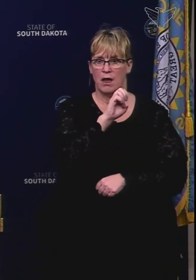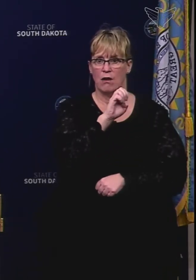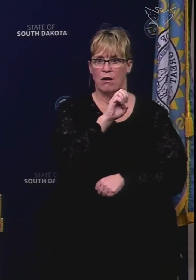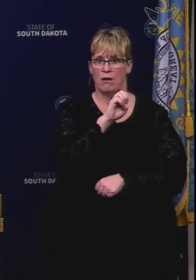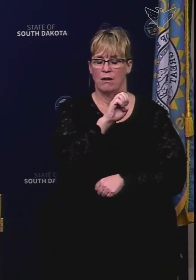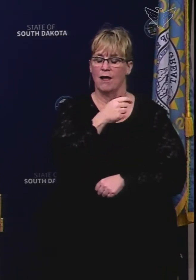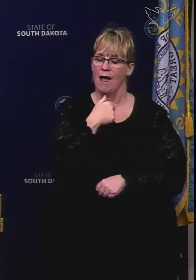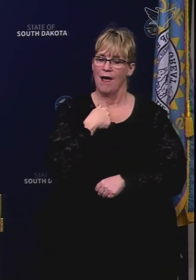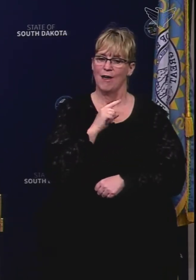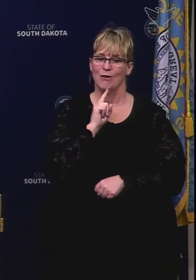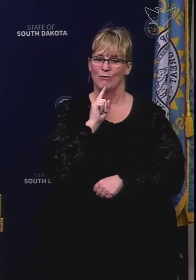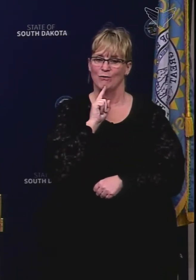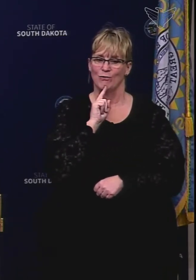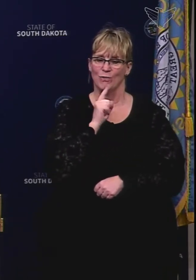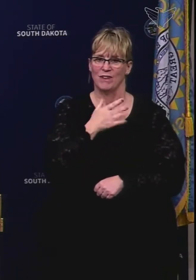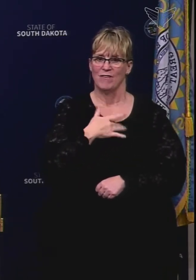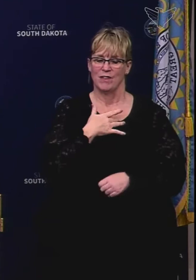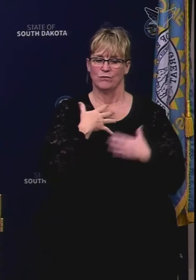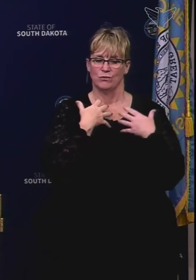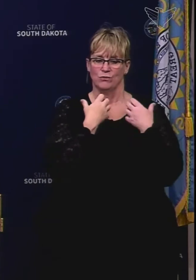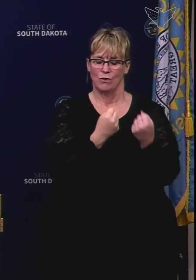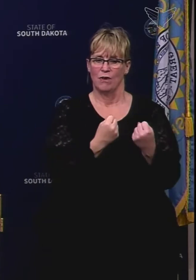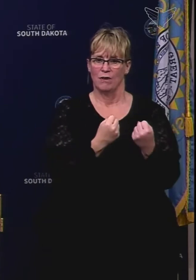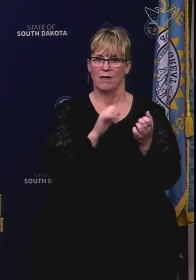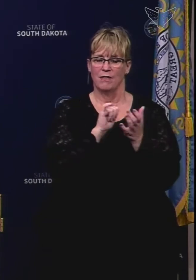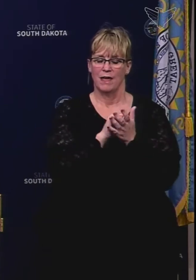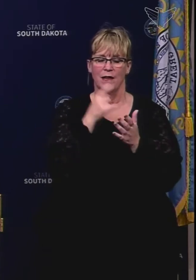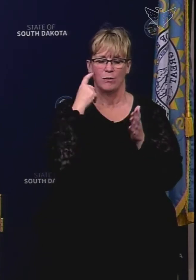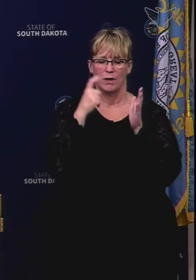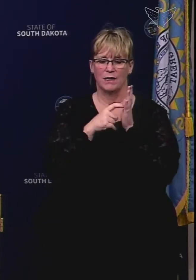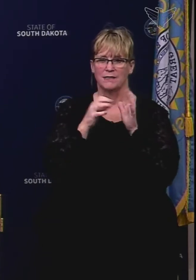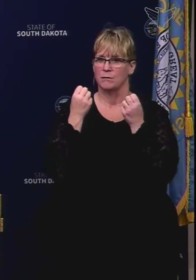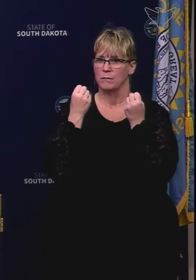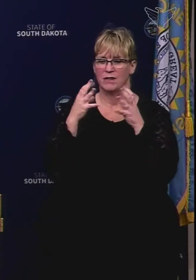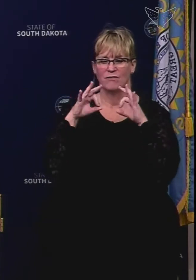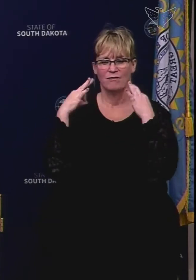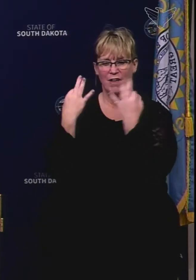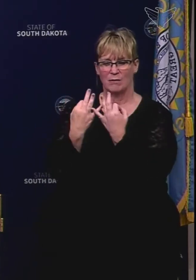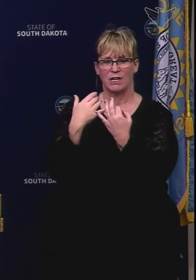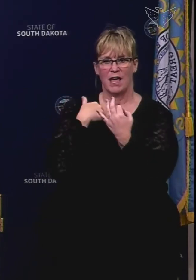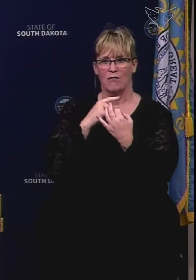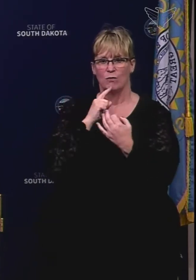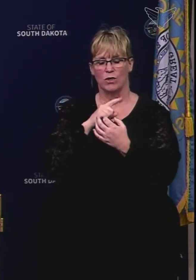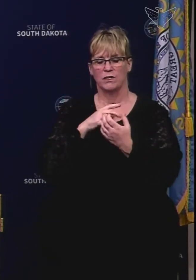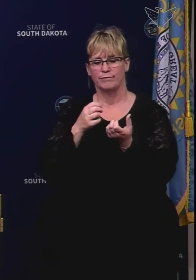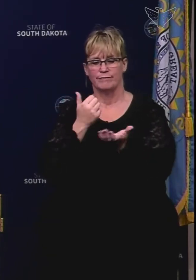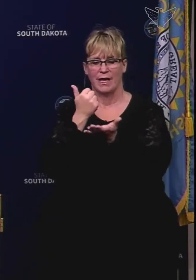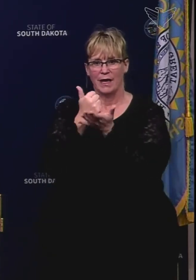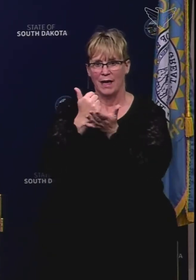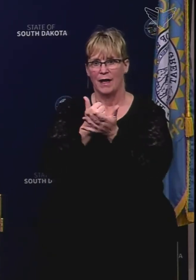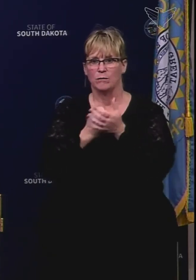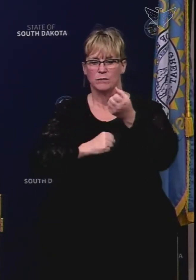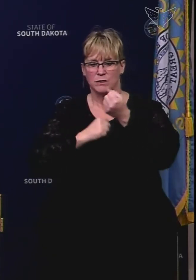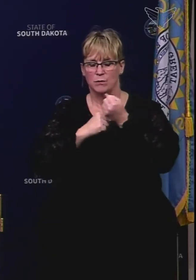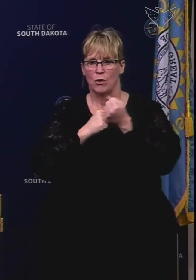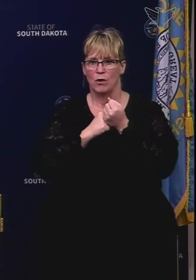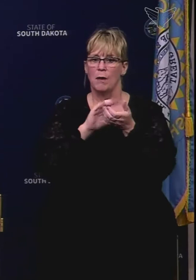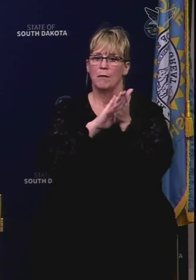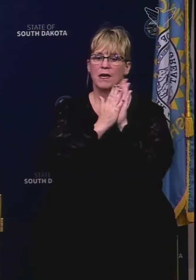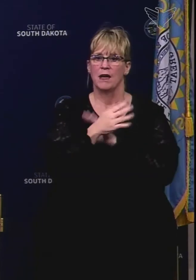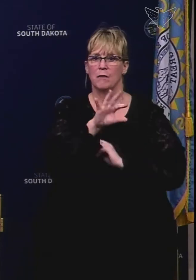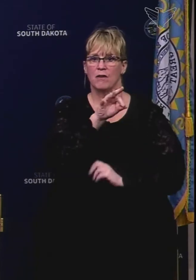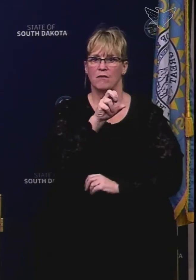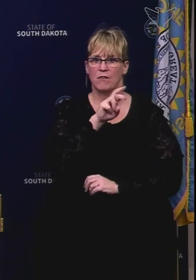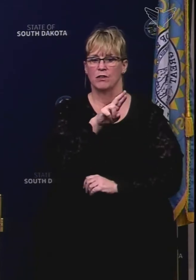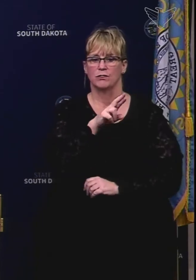I'm pretty passionate about, and recognize that so many families have stepped up in recent days to become foster